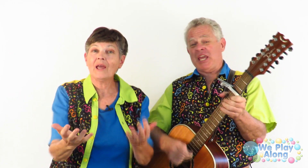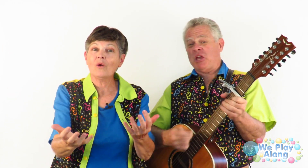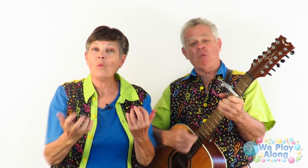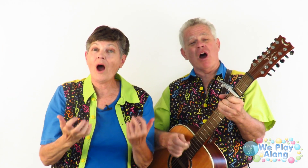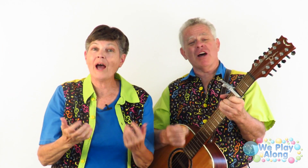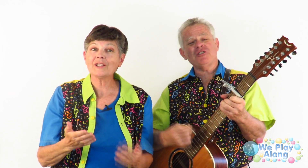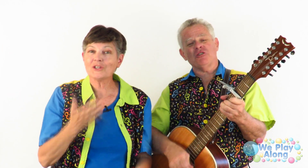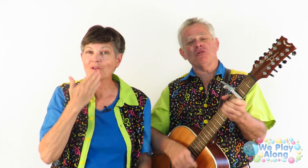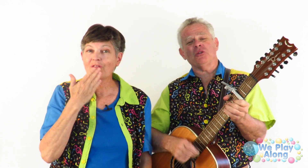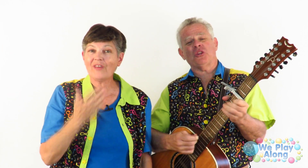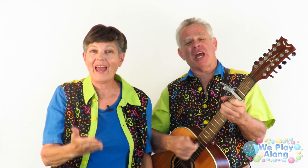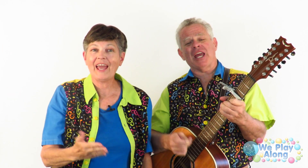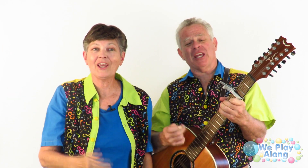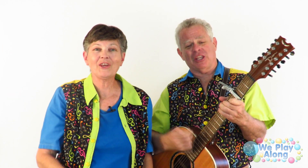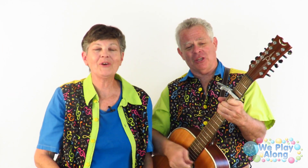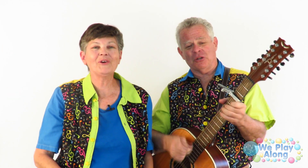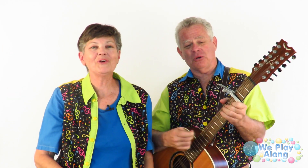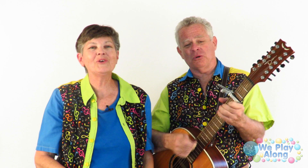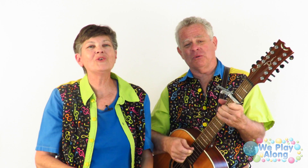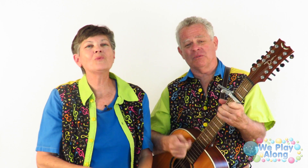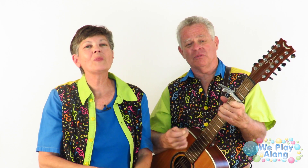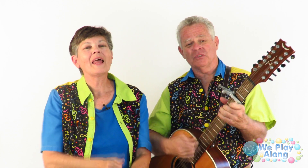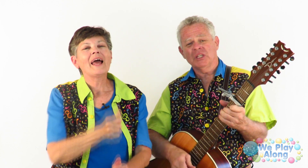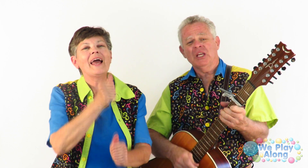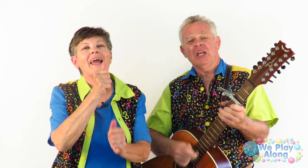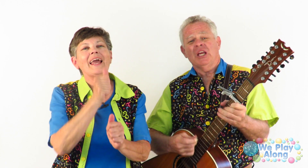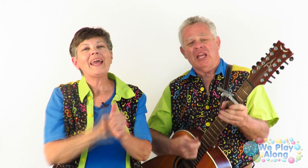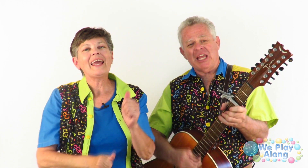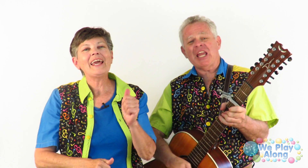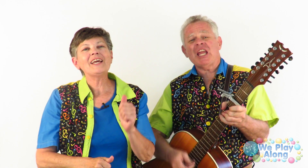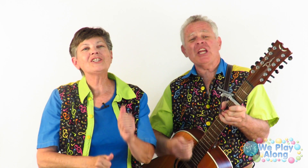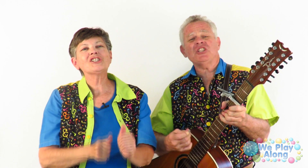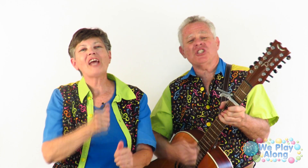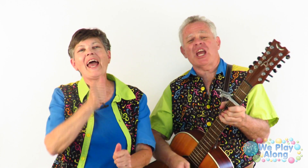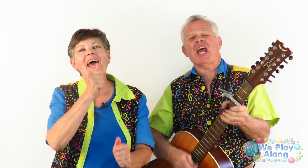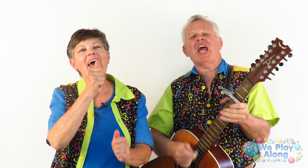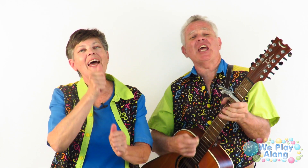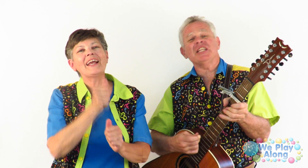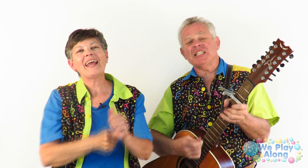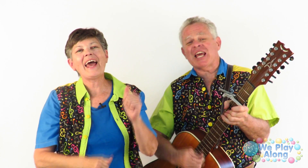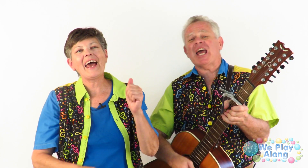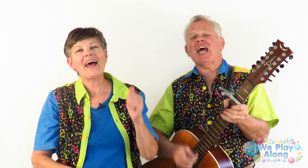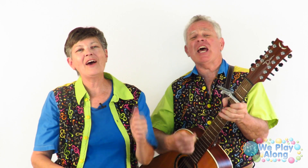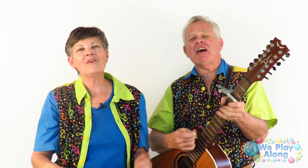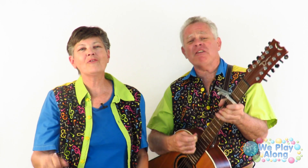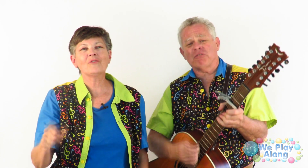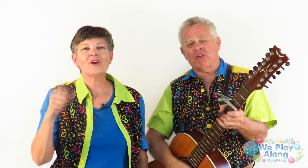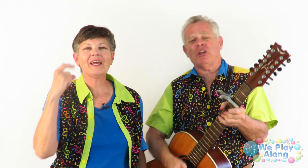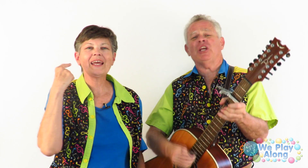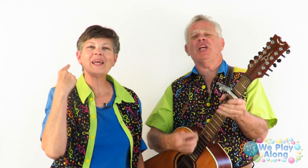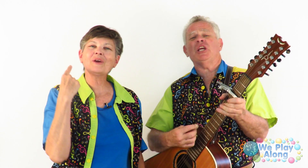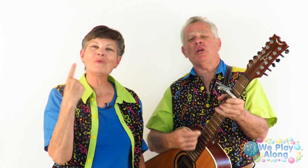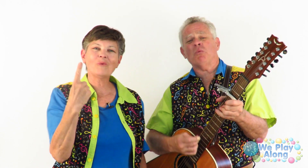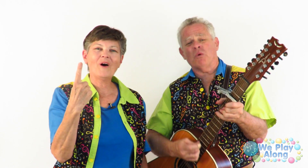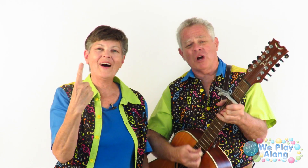We want to thank you, each and every